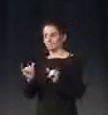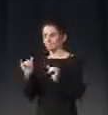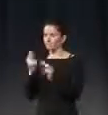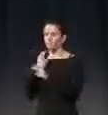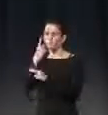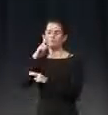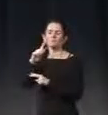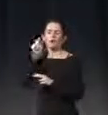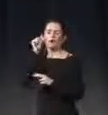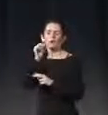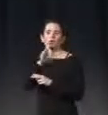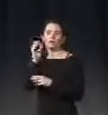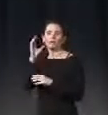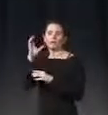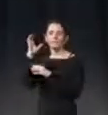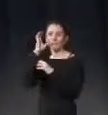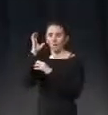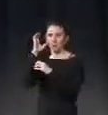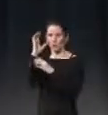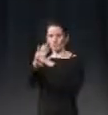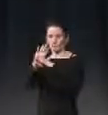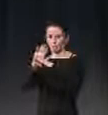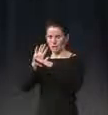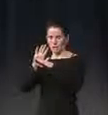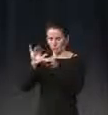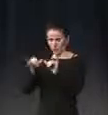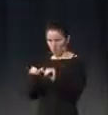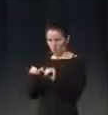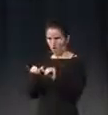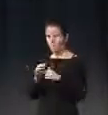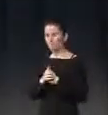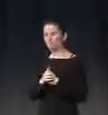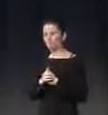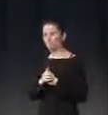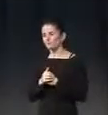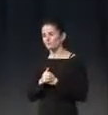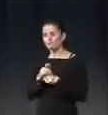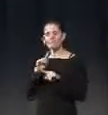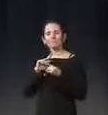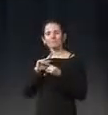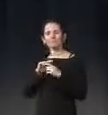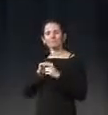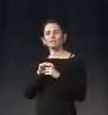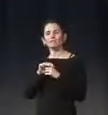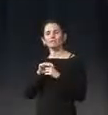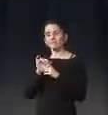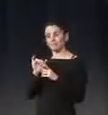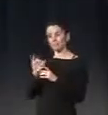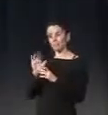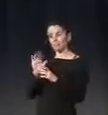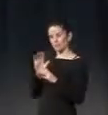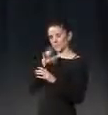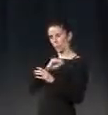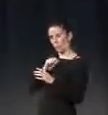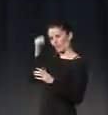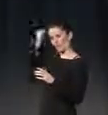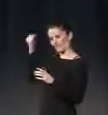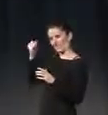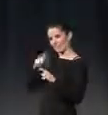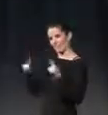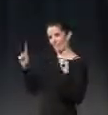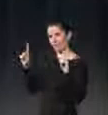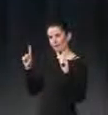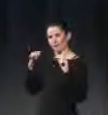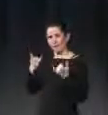and beyond, although it is under-theorized in the field of media studies. It was an old impulse, newly realized, with massive consequences